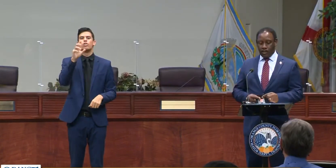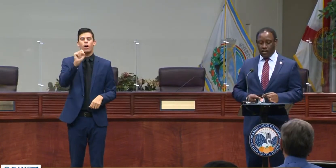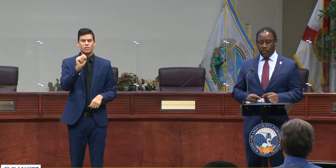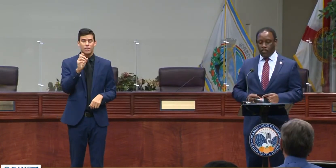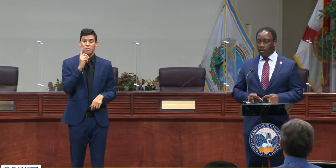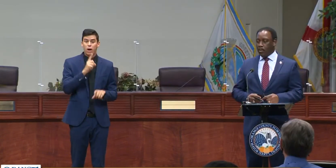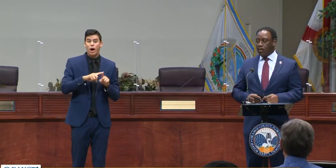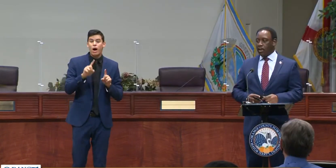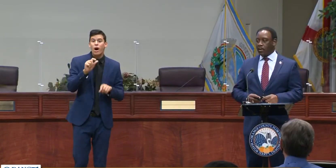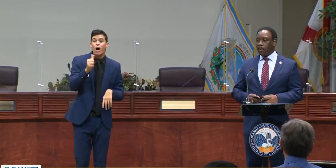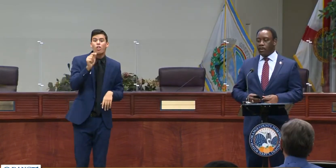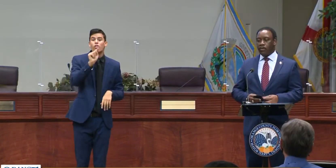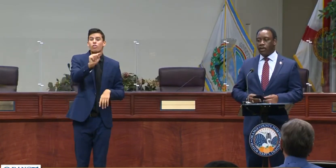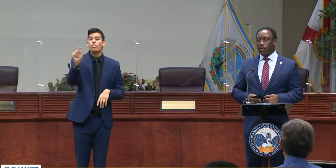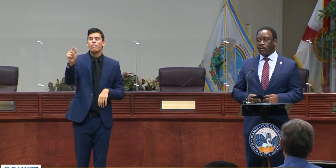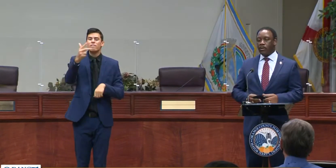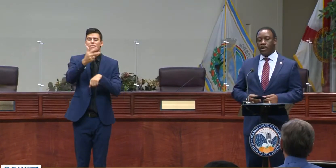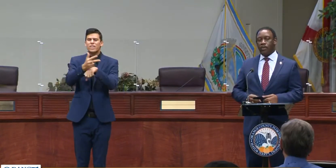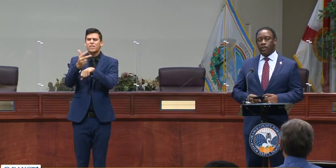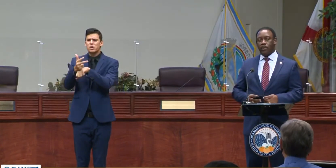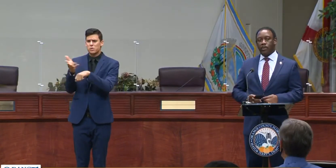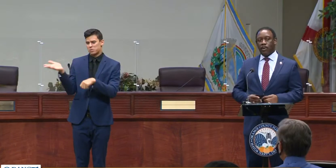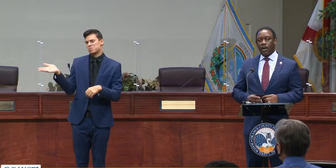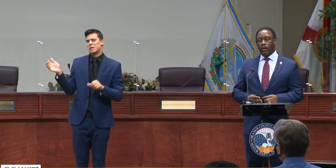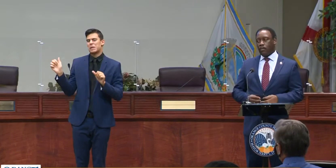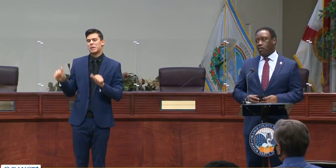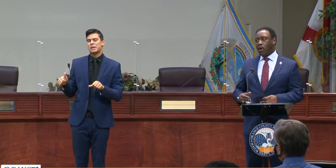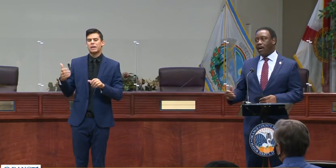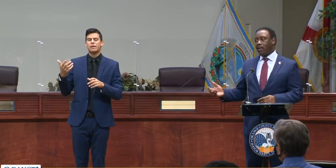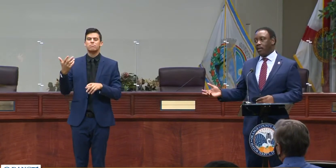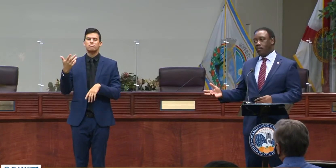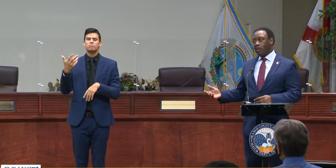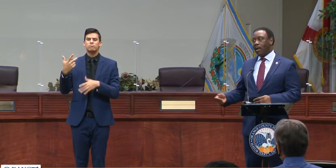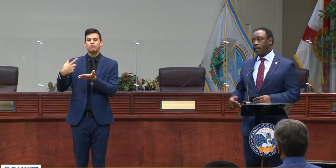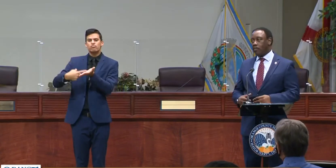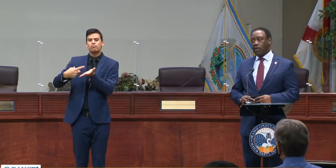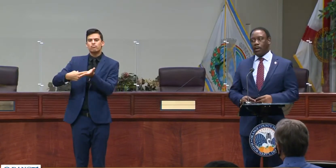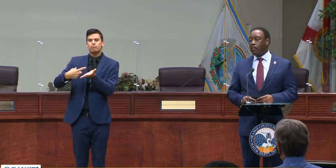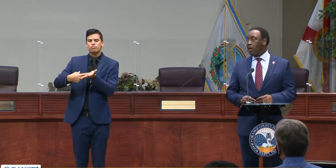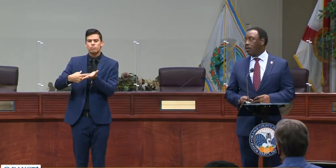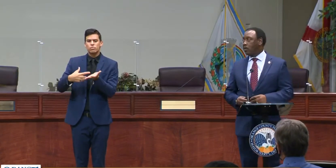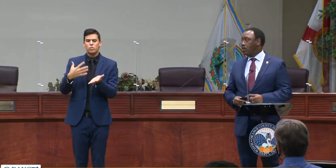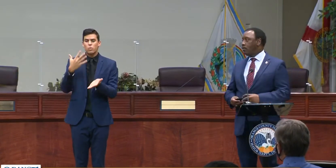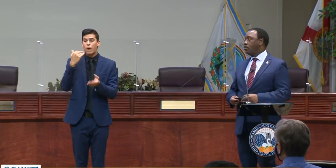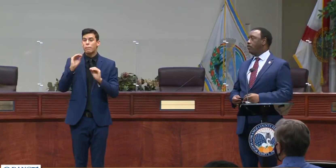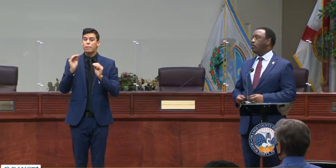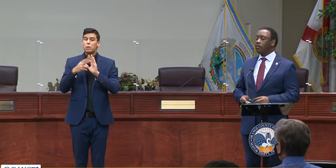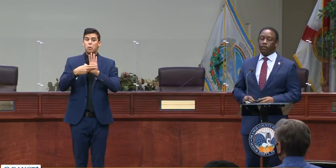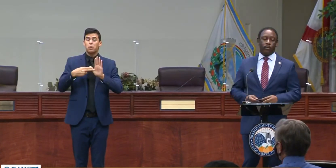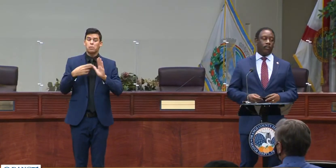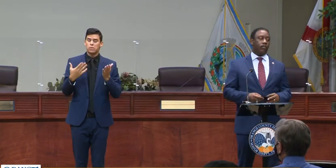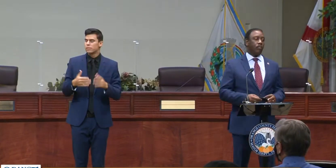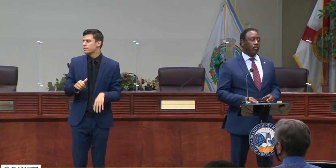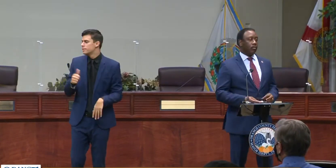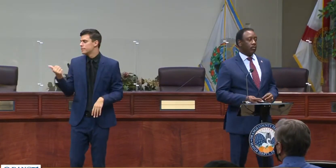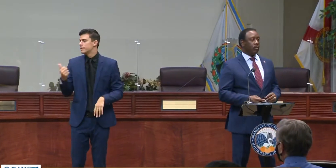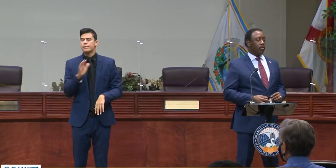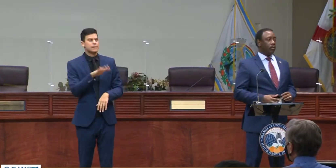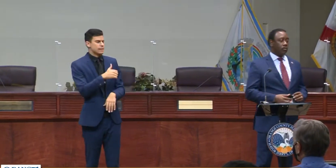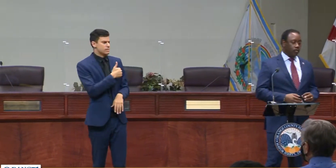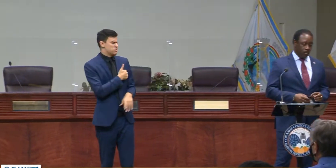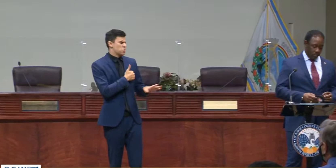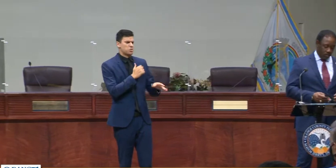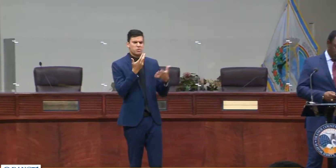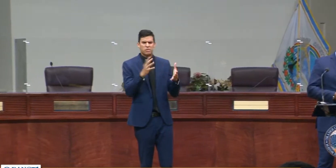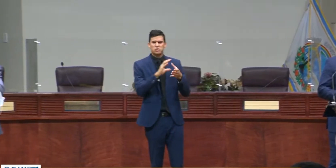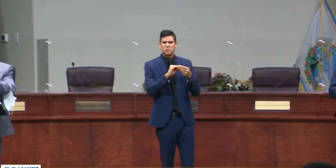think Dr. Pino can share with you about why they will likely be unmarked. Yeah. So, and I'm sorry, you mentioned that I